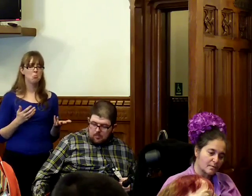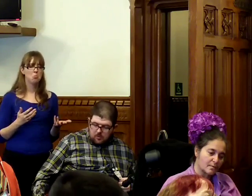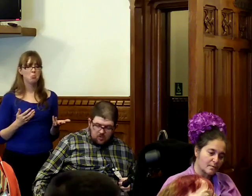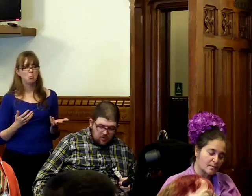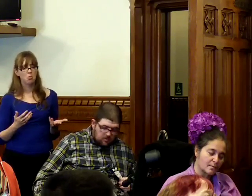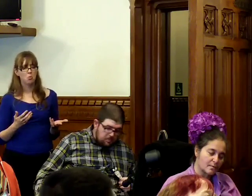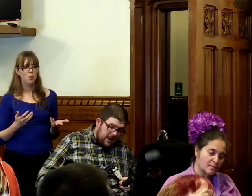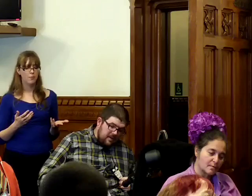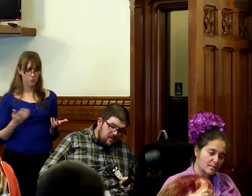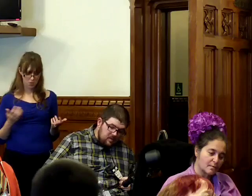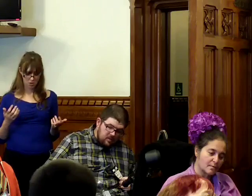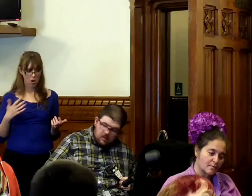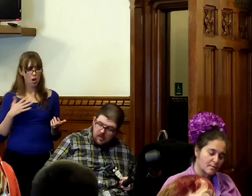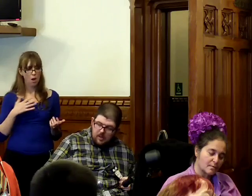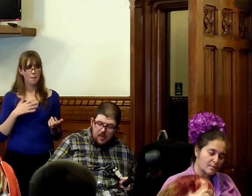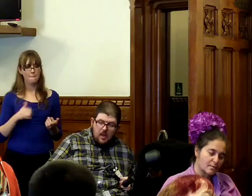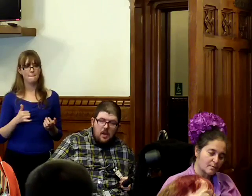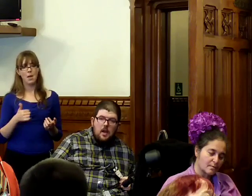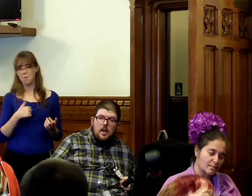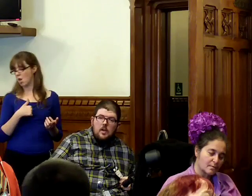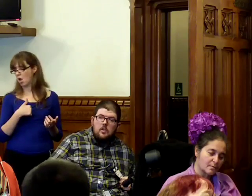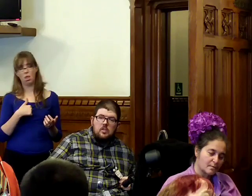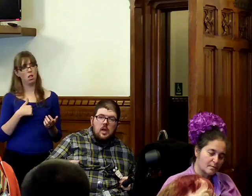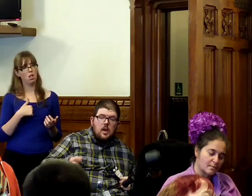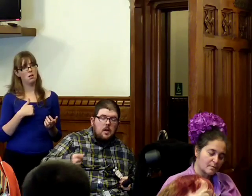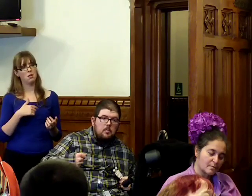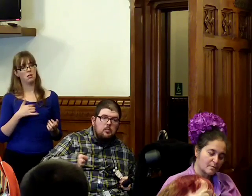I might spill,